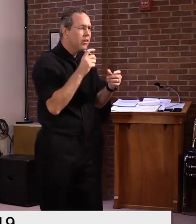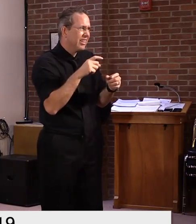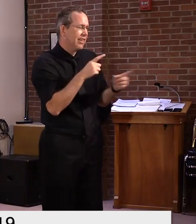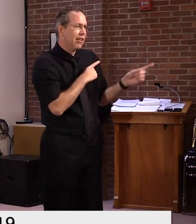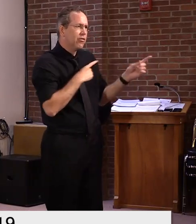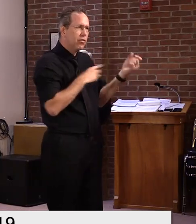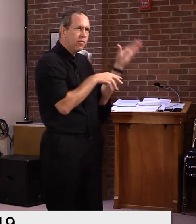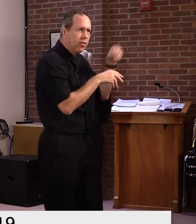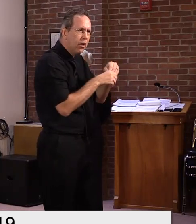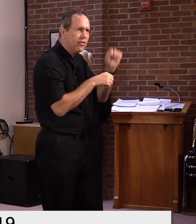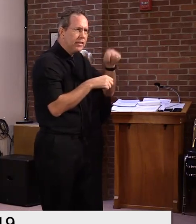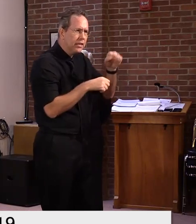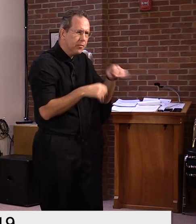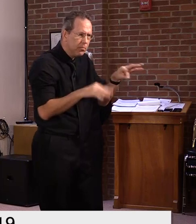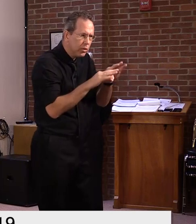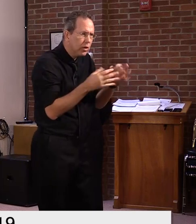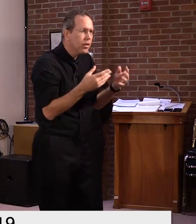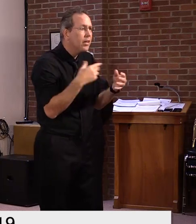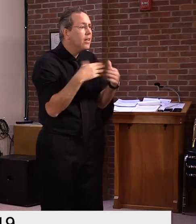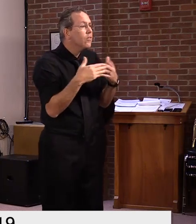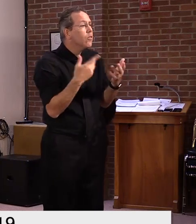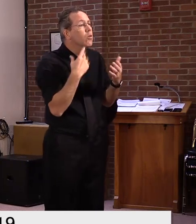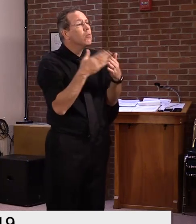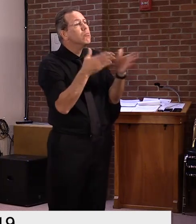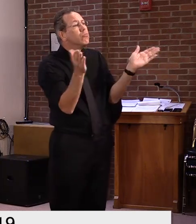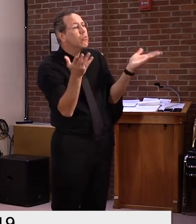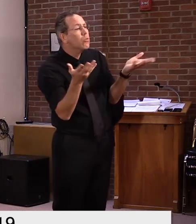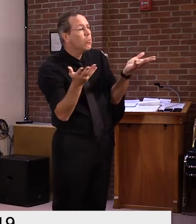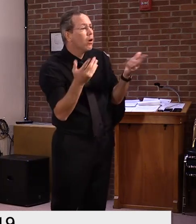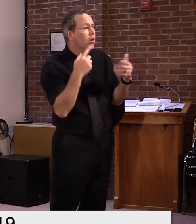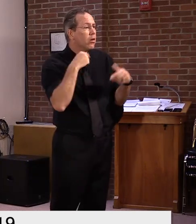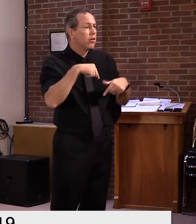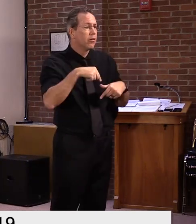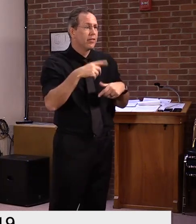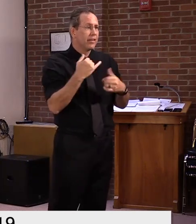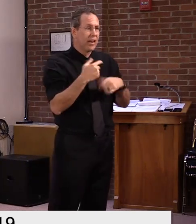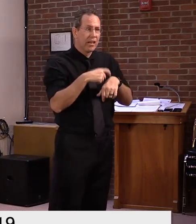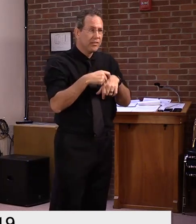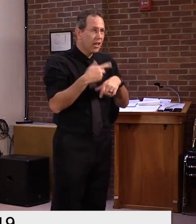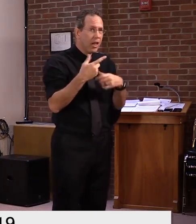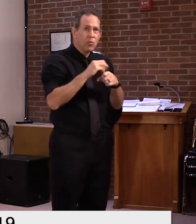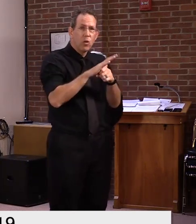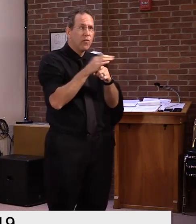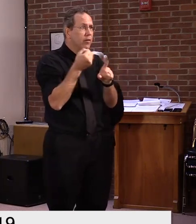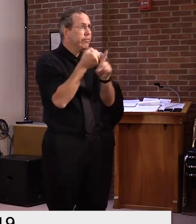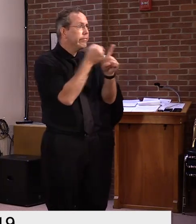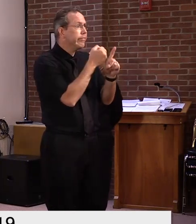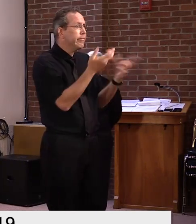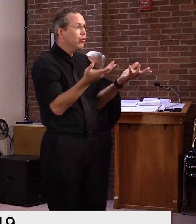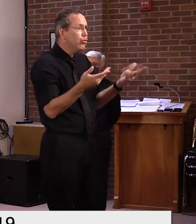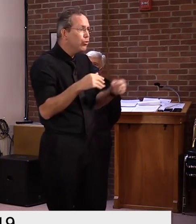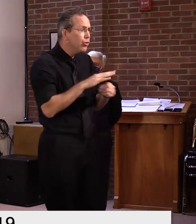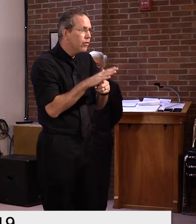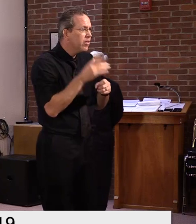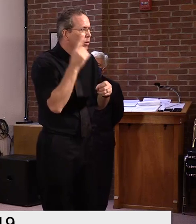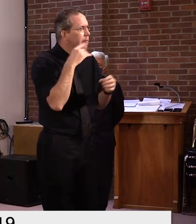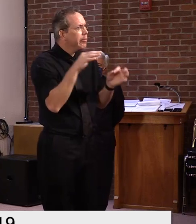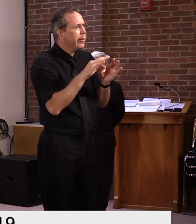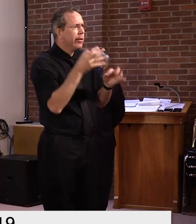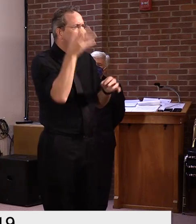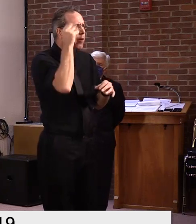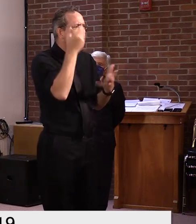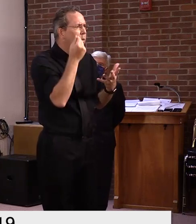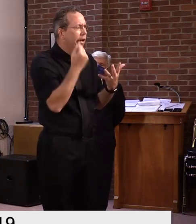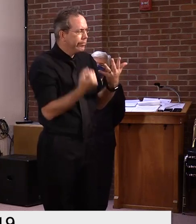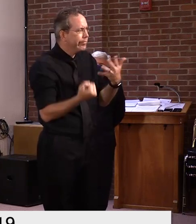the coronavirus in this pandemic that we're facing would seem to me, from a common sense standpoint,